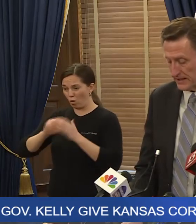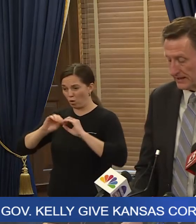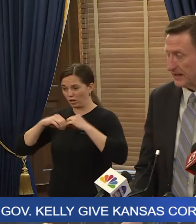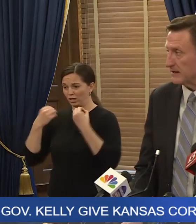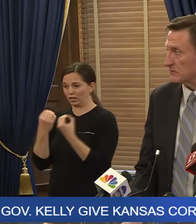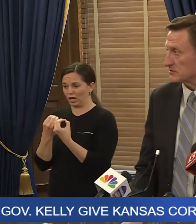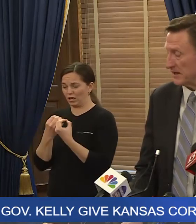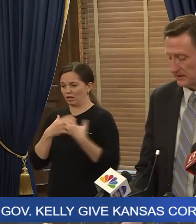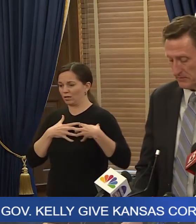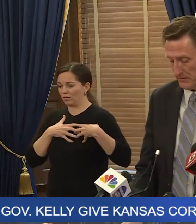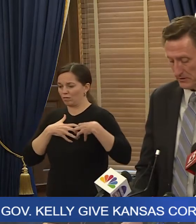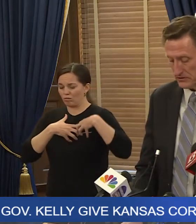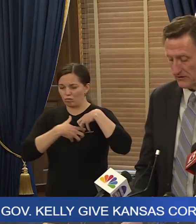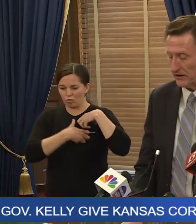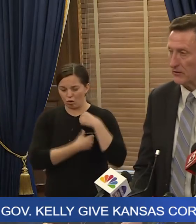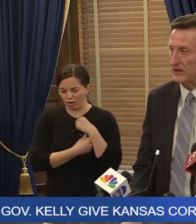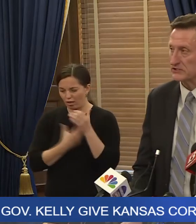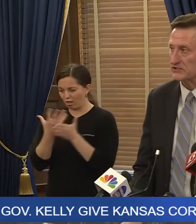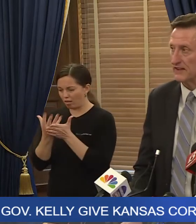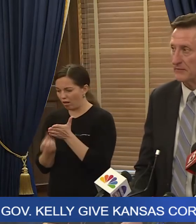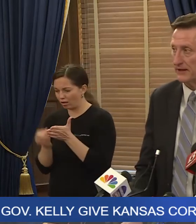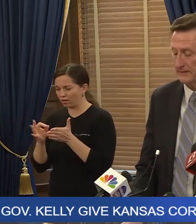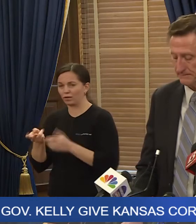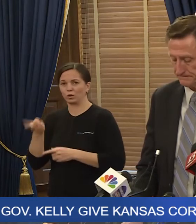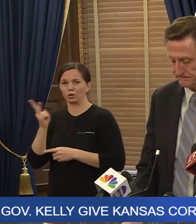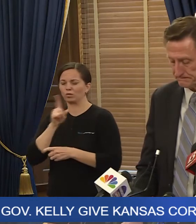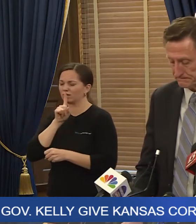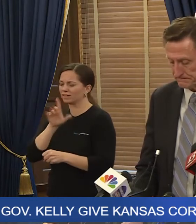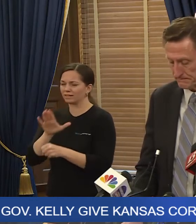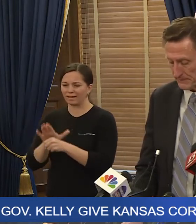two dedicated and respected members of our corrections family.